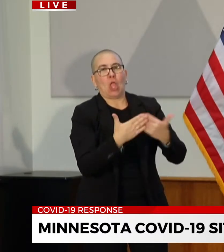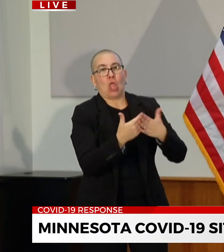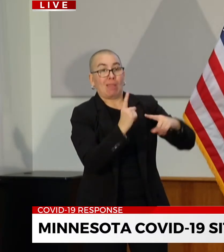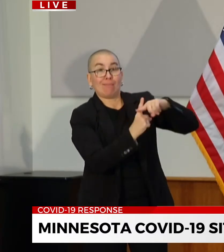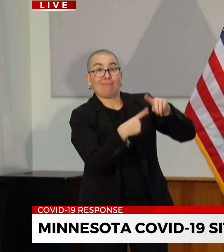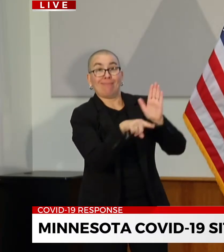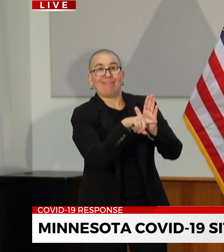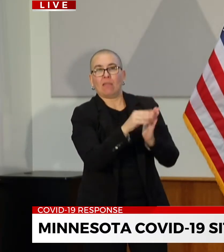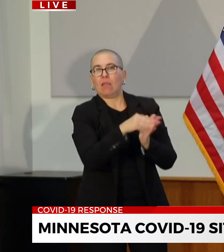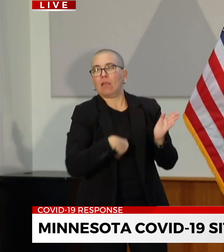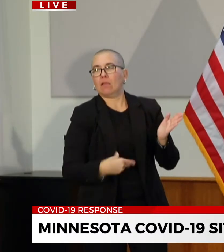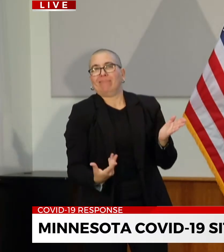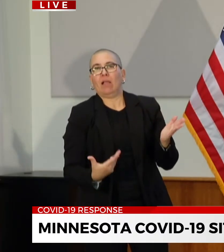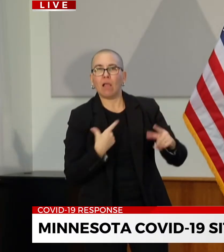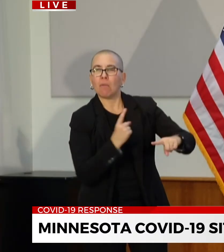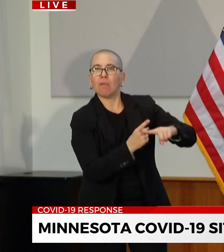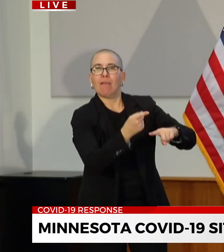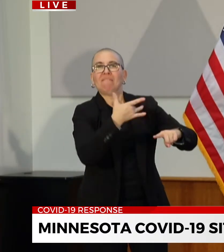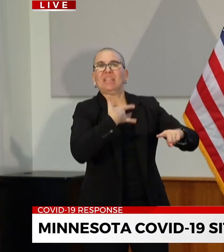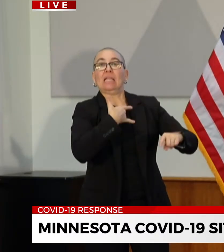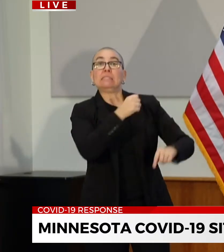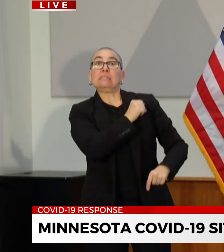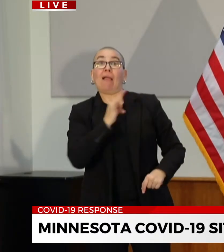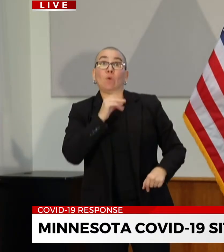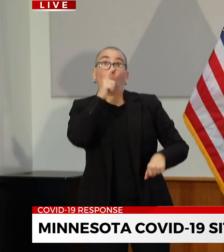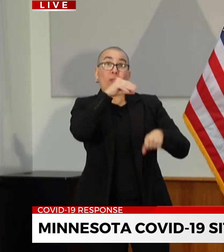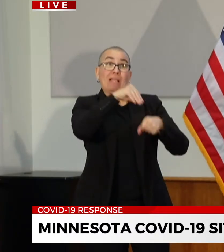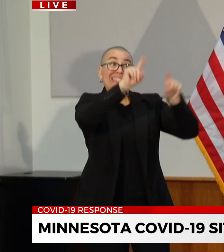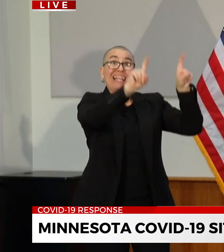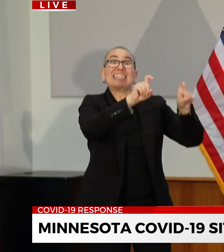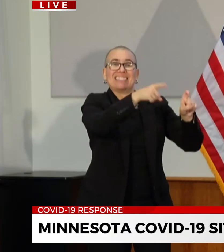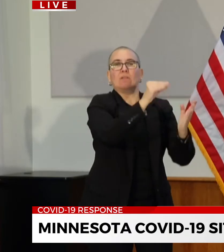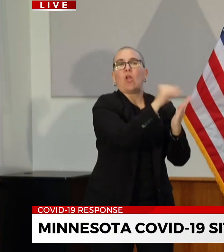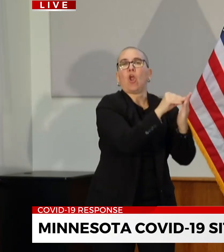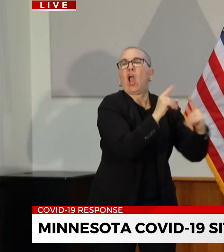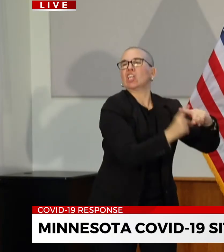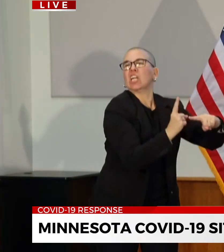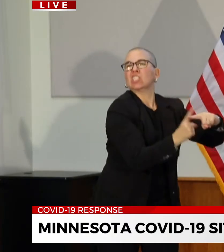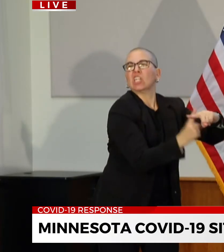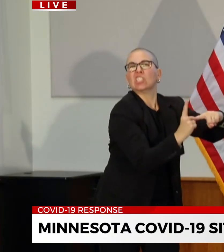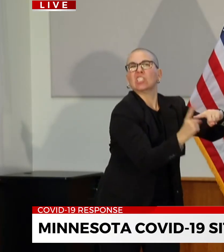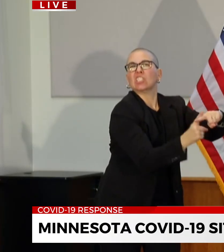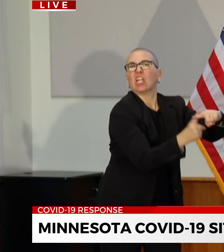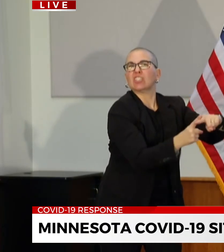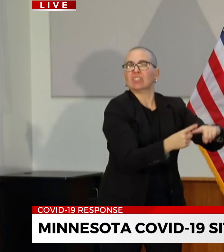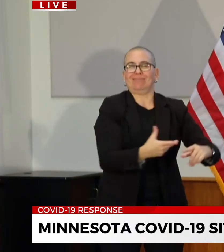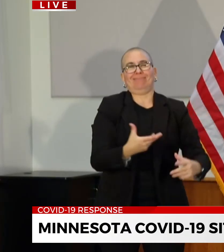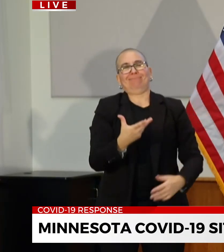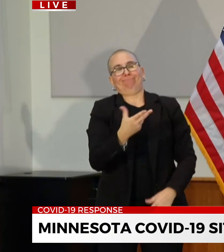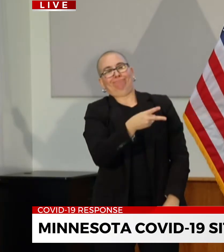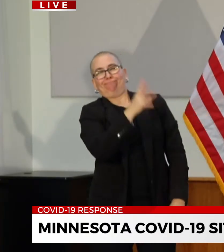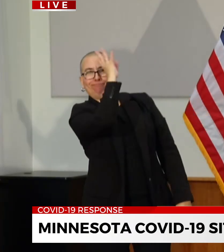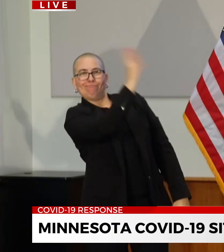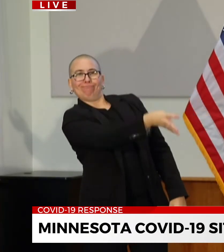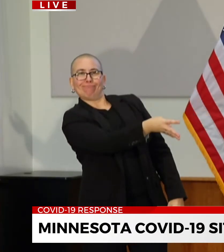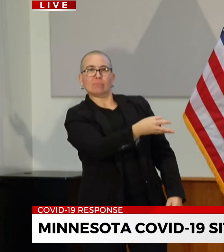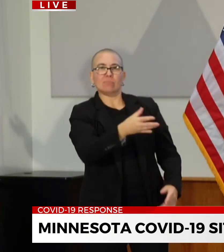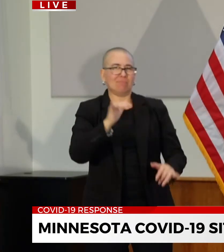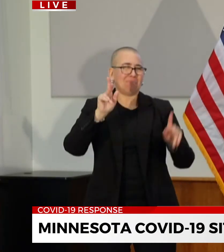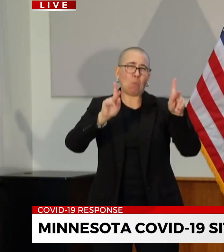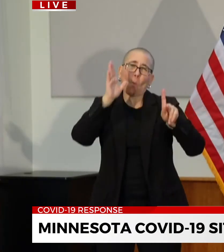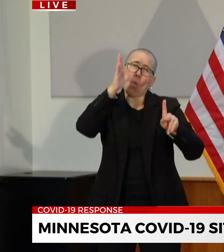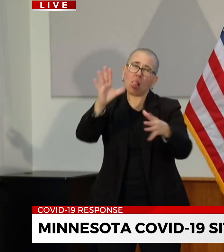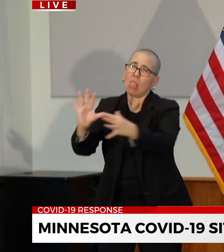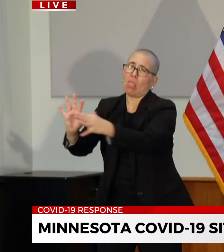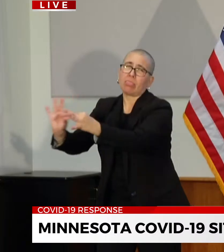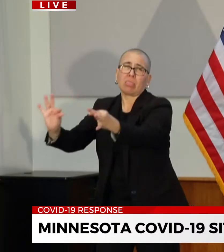results as positive to make things look worse than they are. And that is, and as a result, people saying, well, don't bother to get